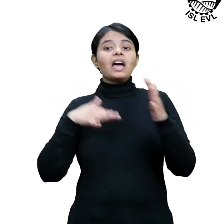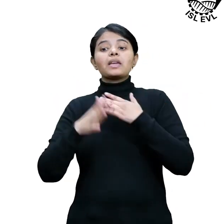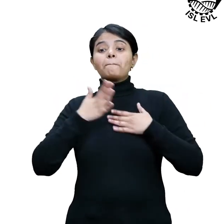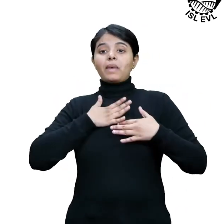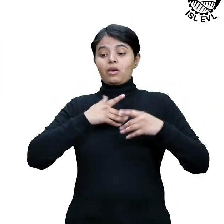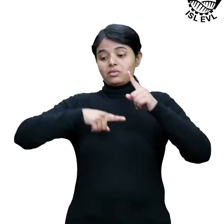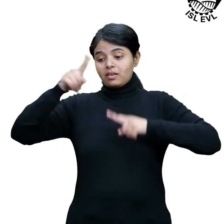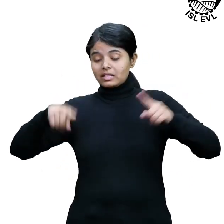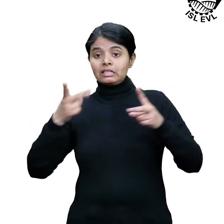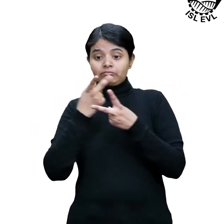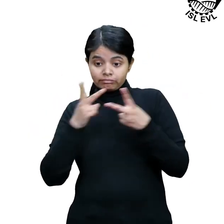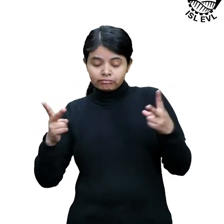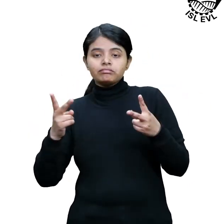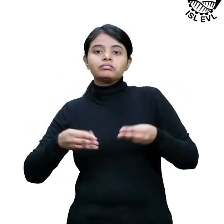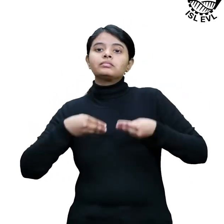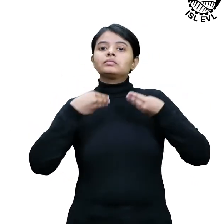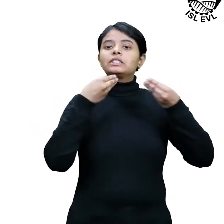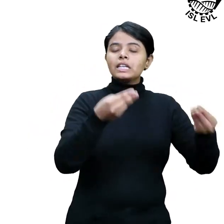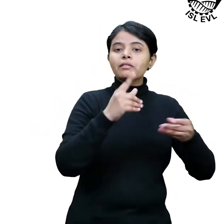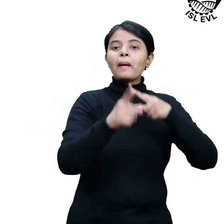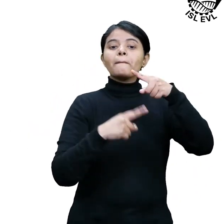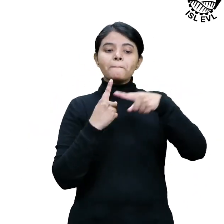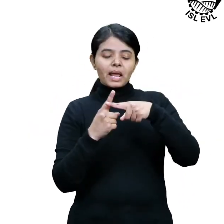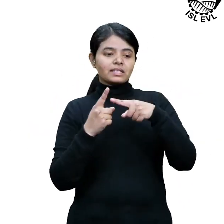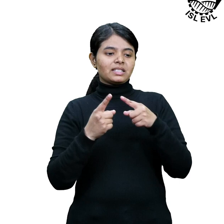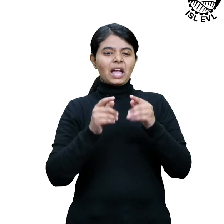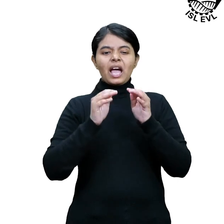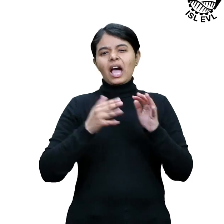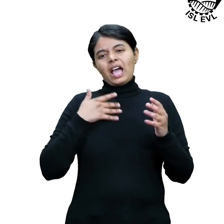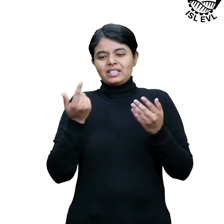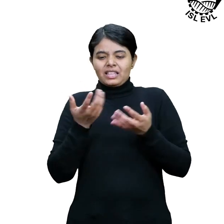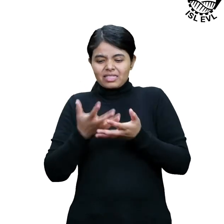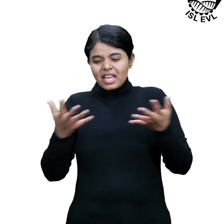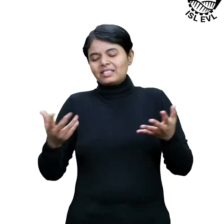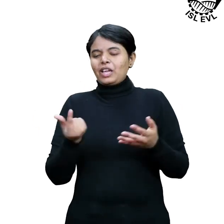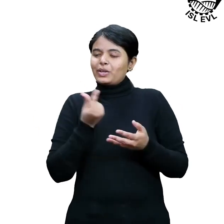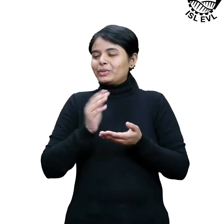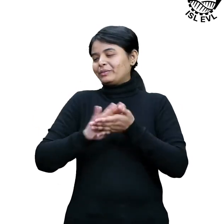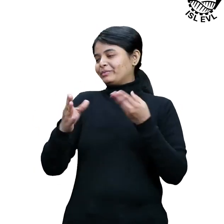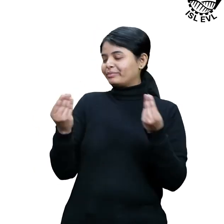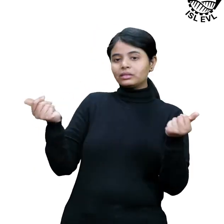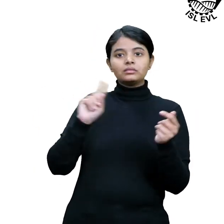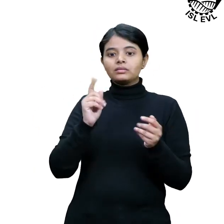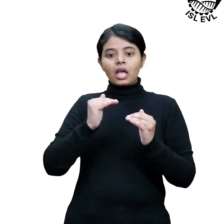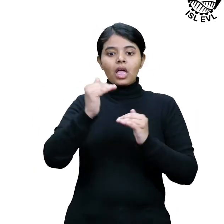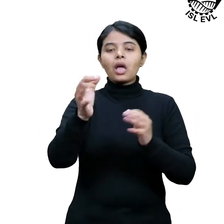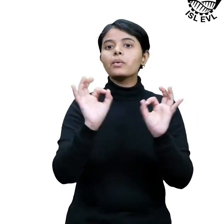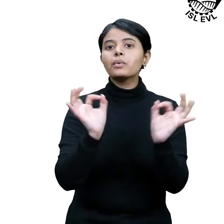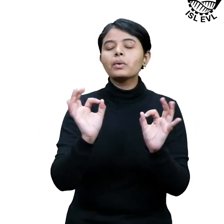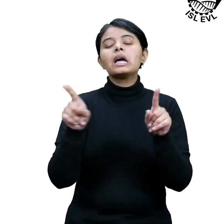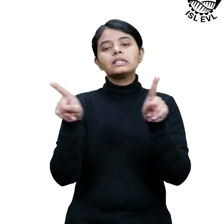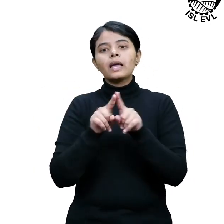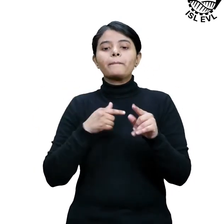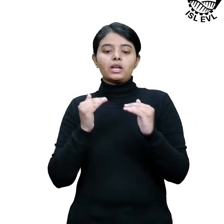biodiversity and protection of traditional knowledge. to meet the needs and aspirations